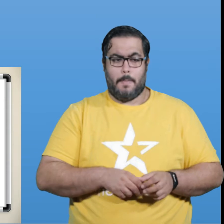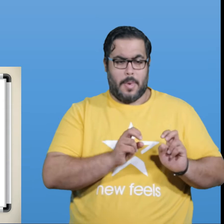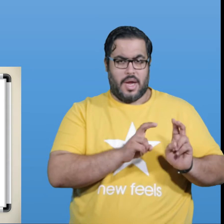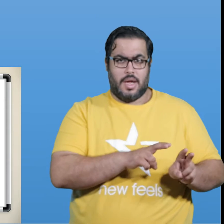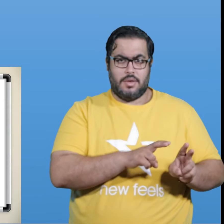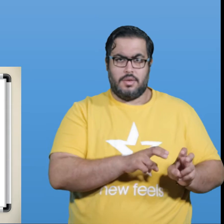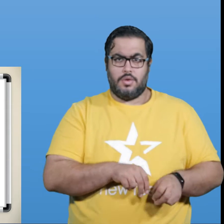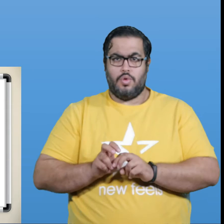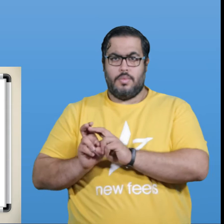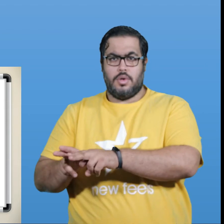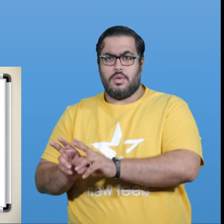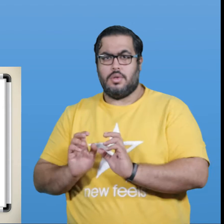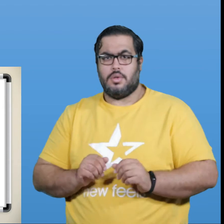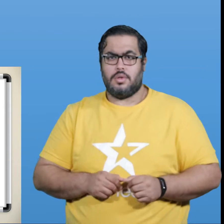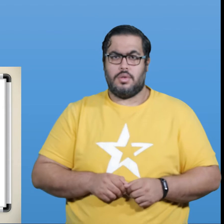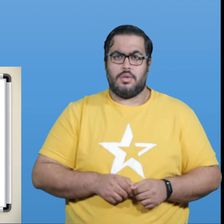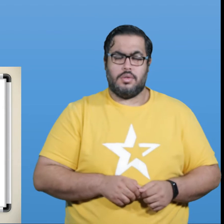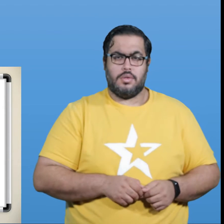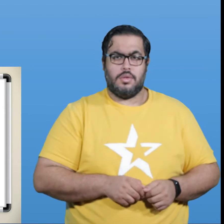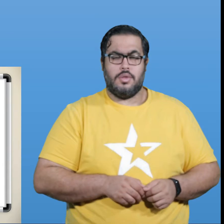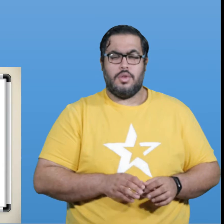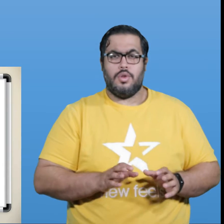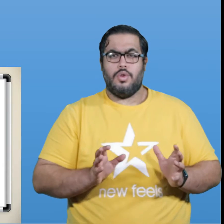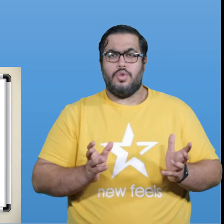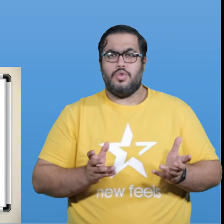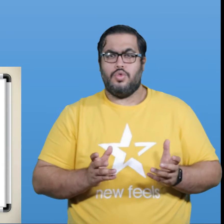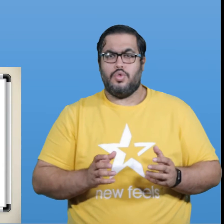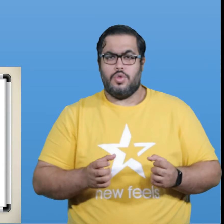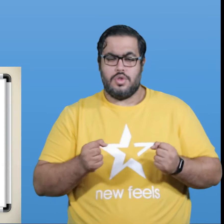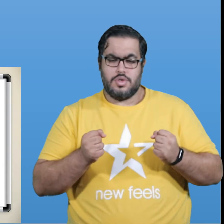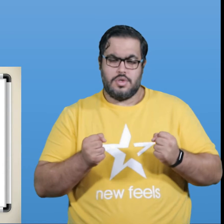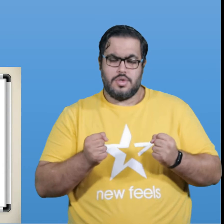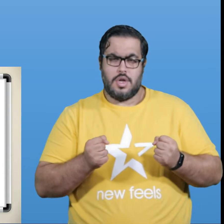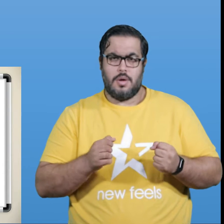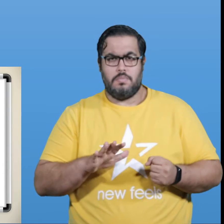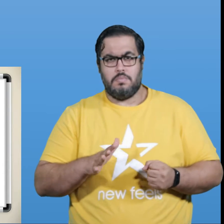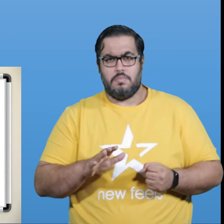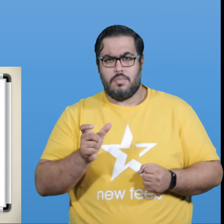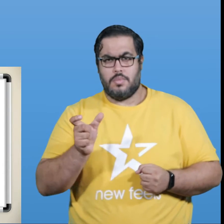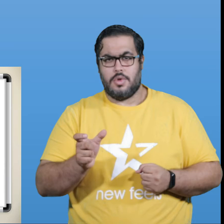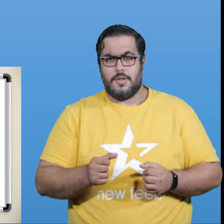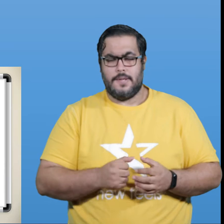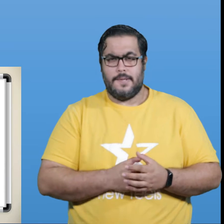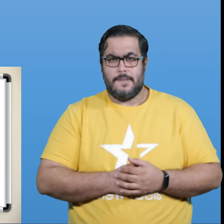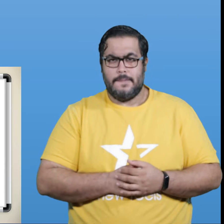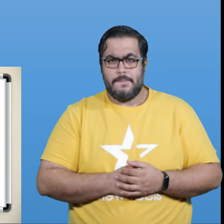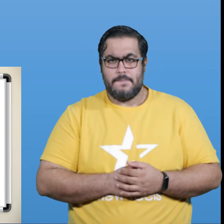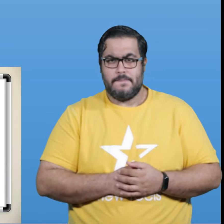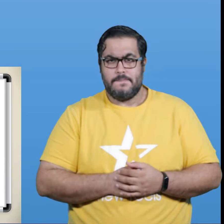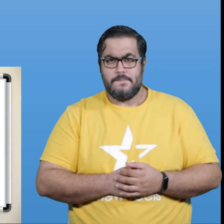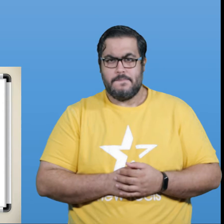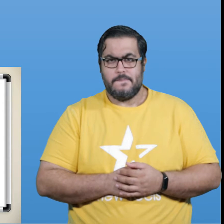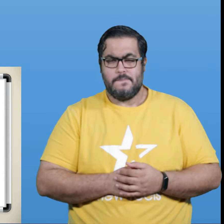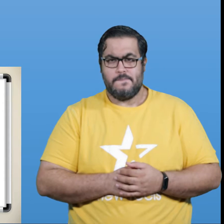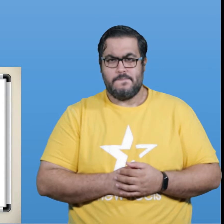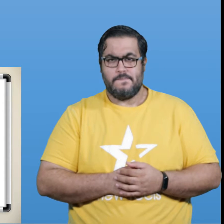to another. So for example, the transition into parenthood is very hard to some people. So when